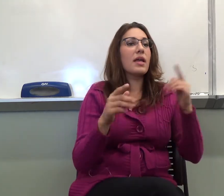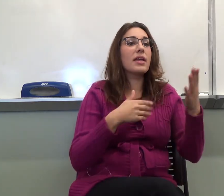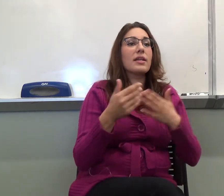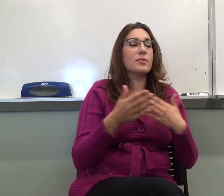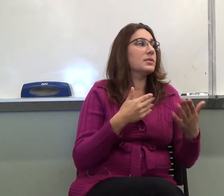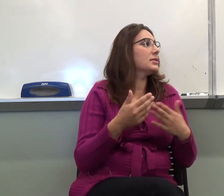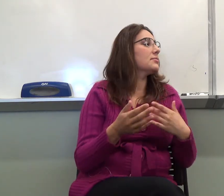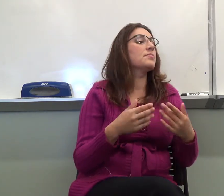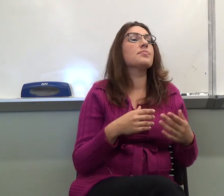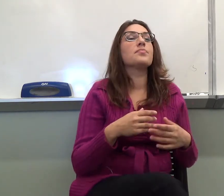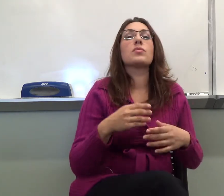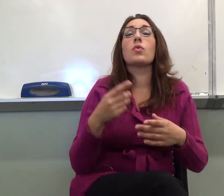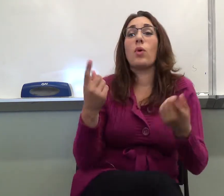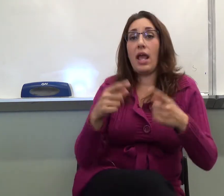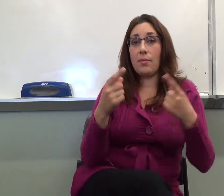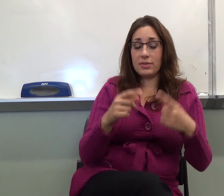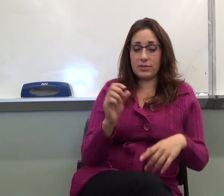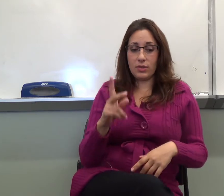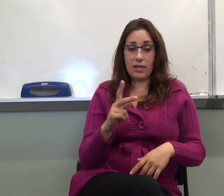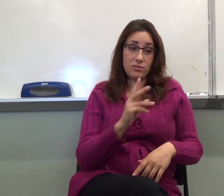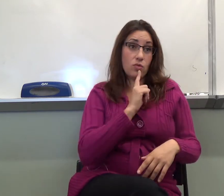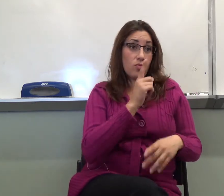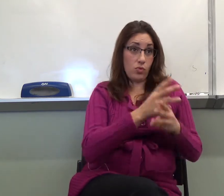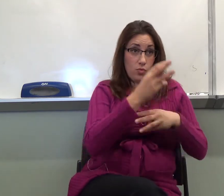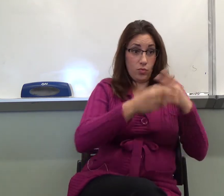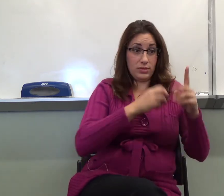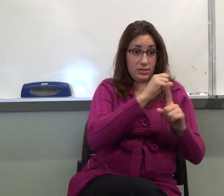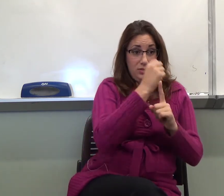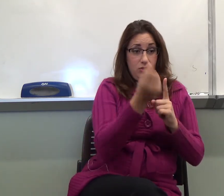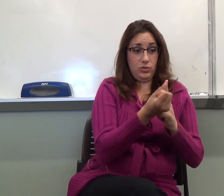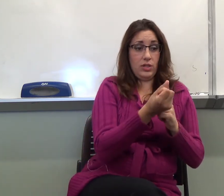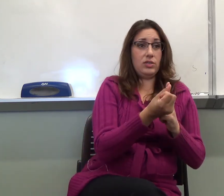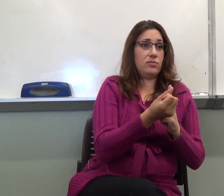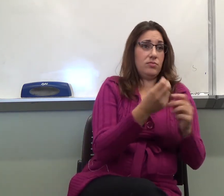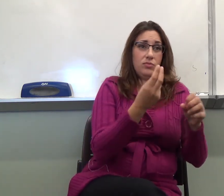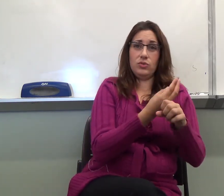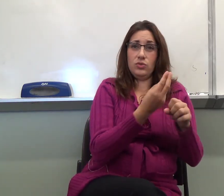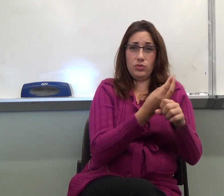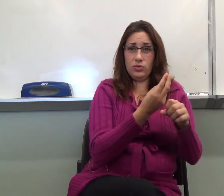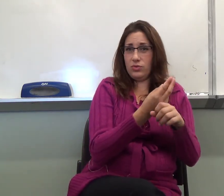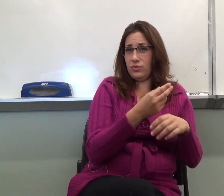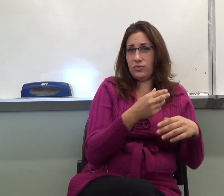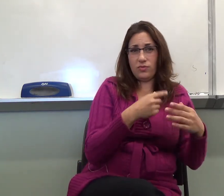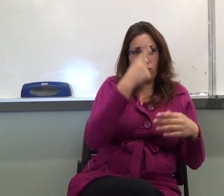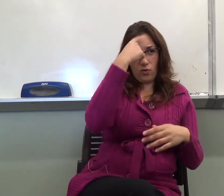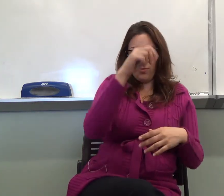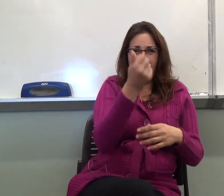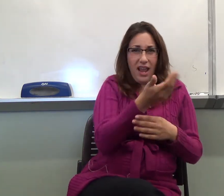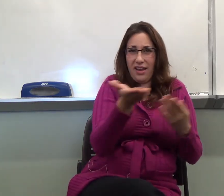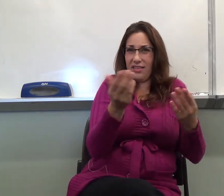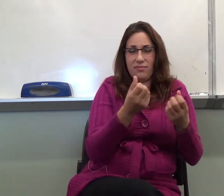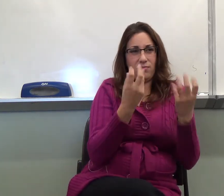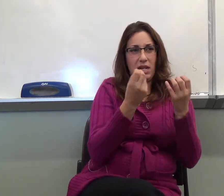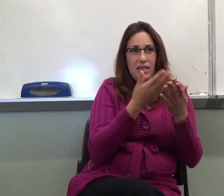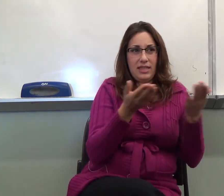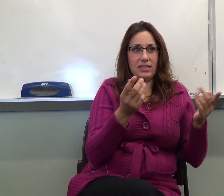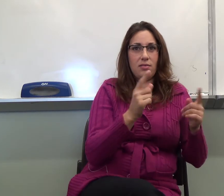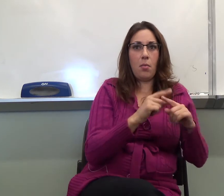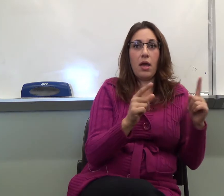and creating equations like algebra equations and so forth, and dealing with the world on our pieces of paper.